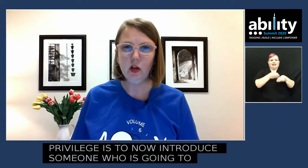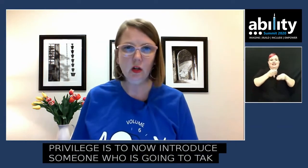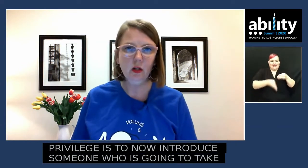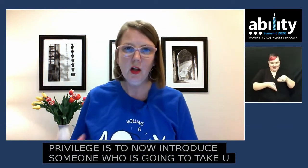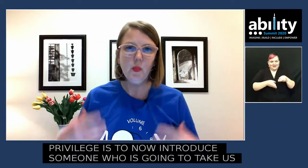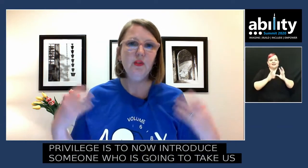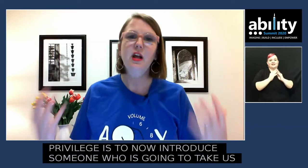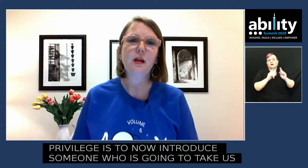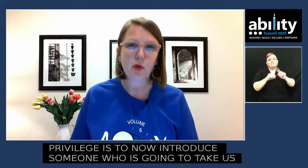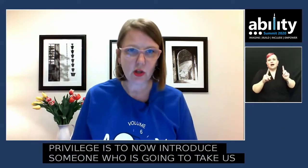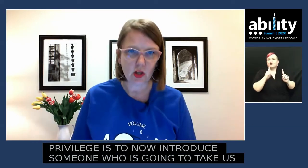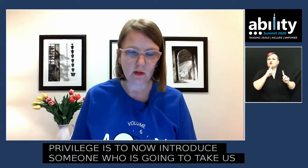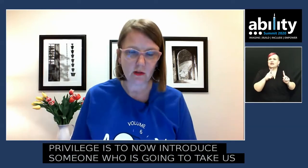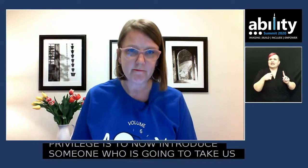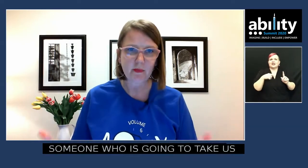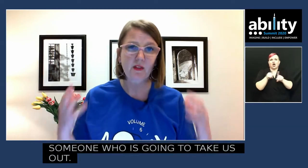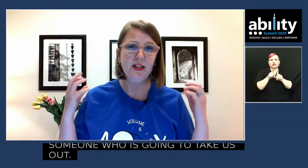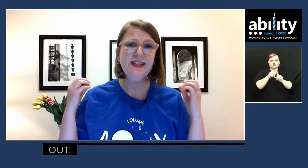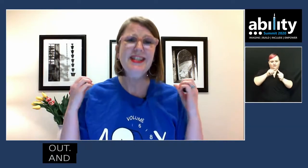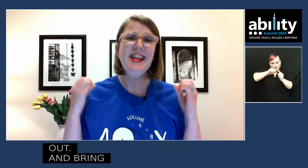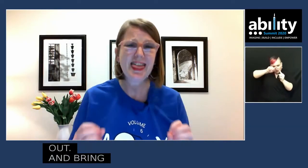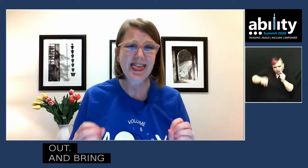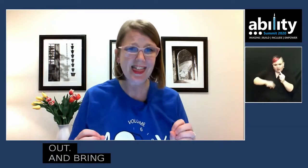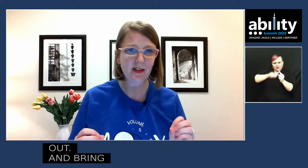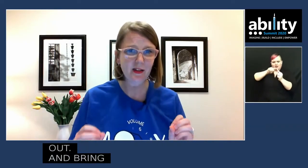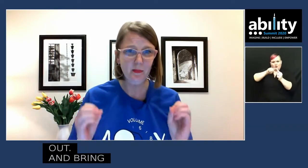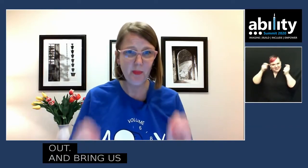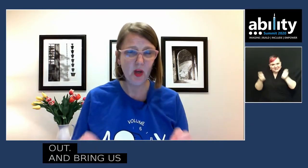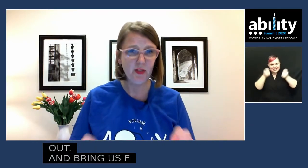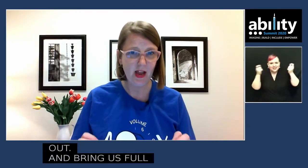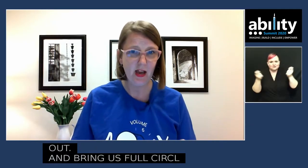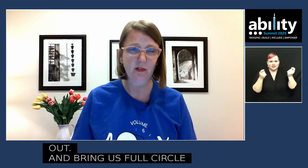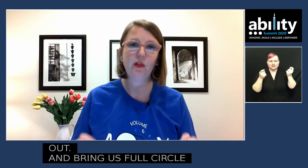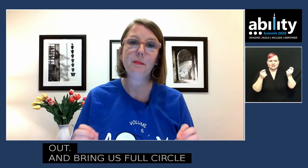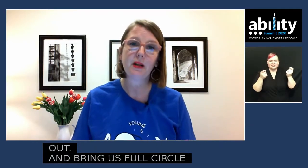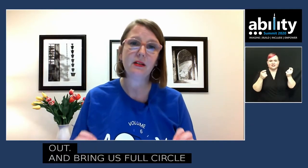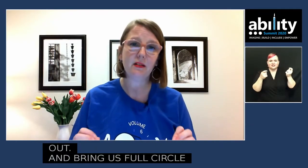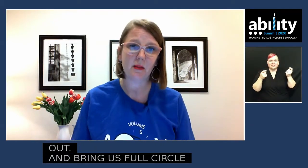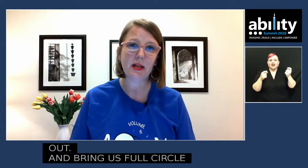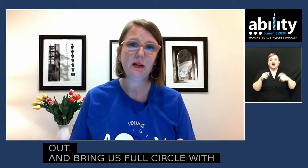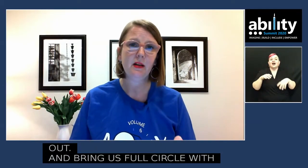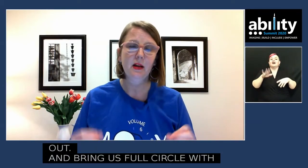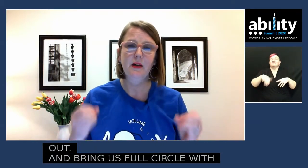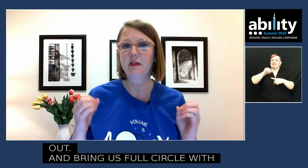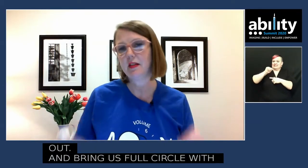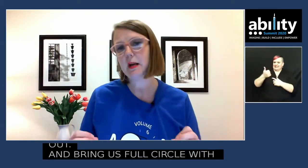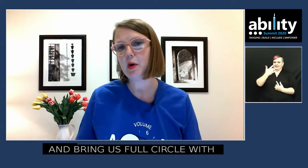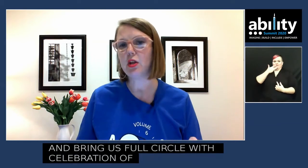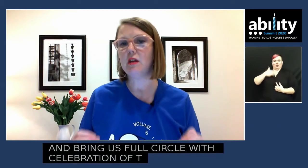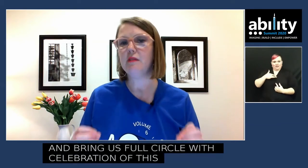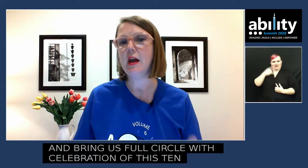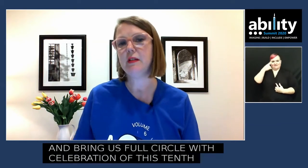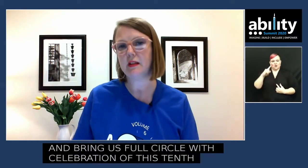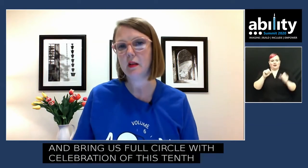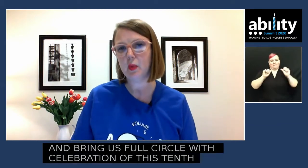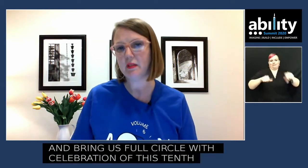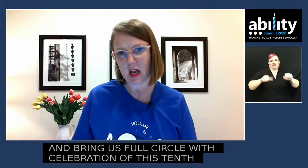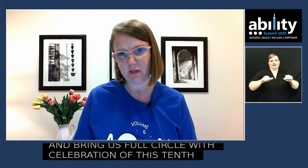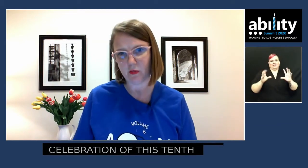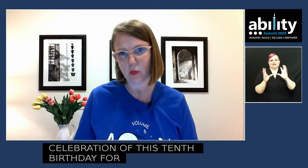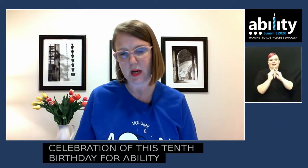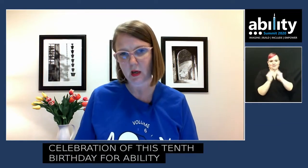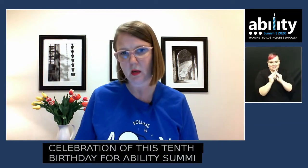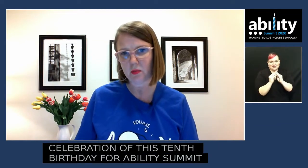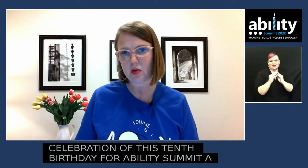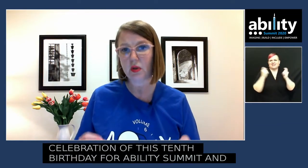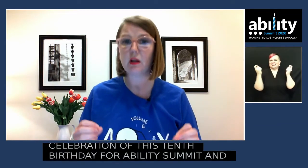full circle with celebration of this 10th birthday for Ability Summit and the celebration of everything that we